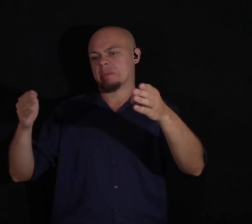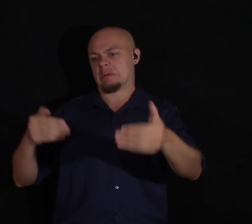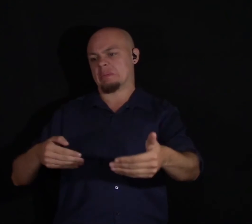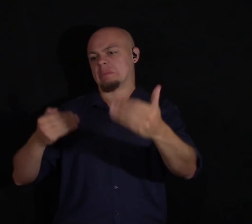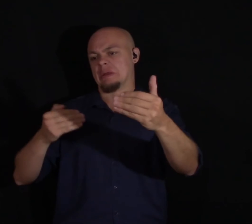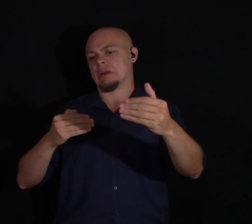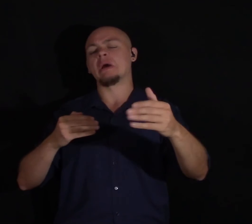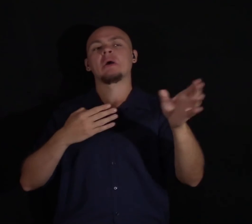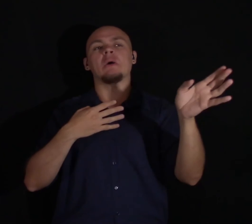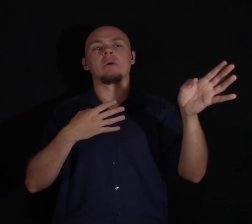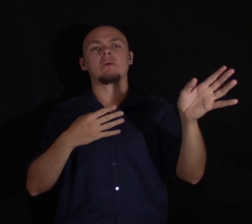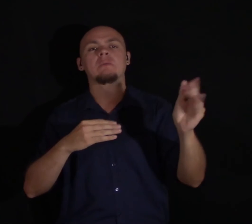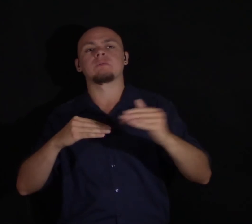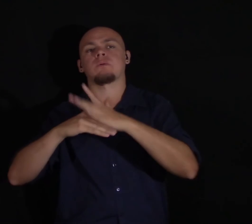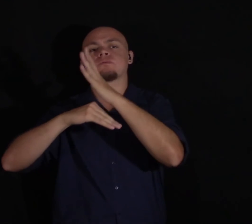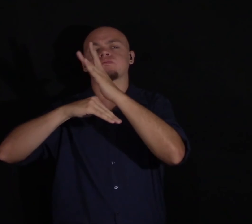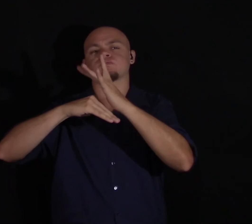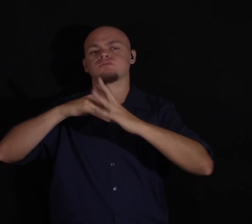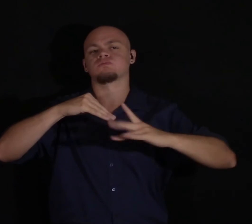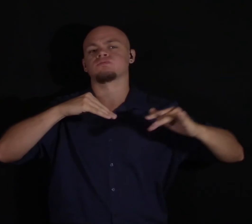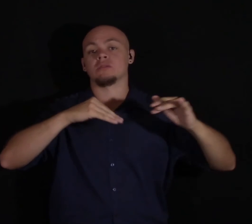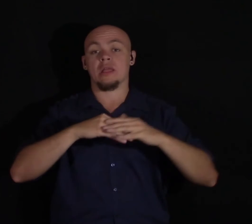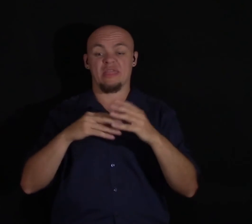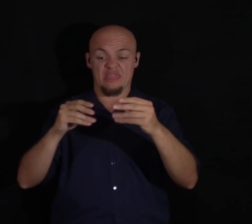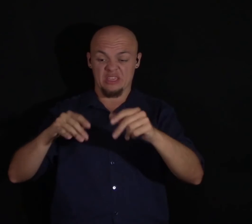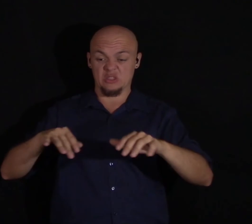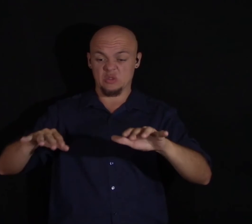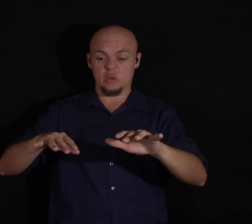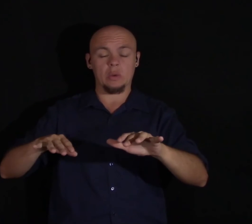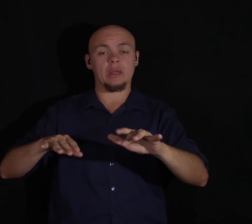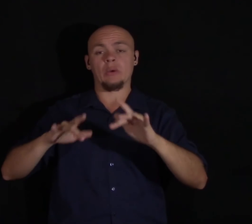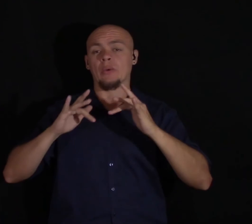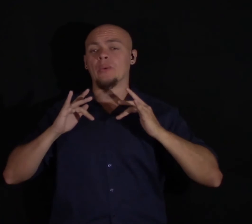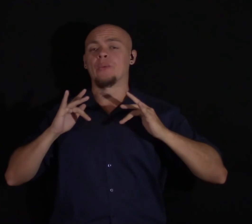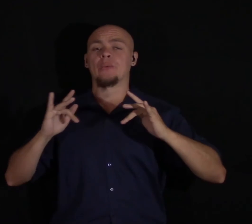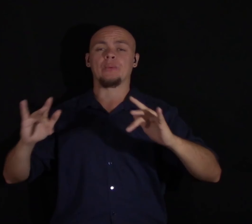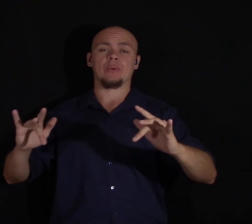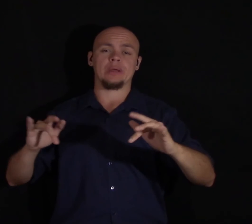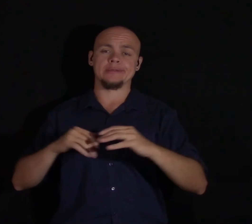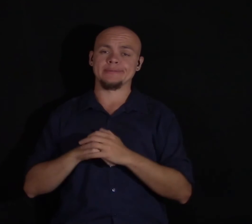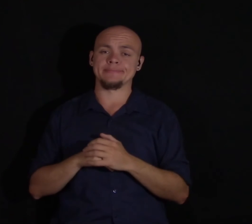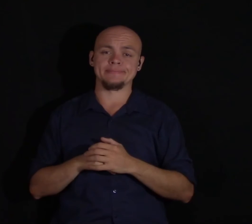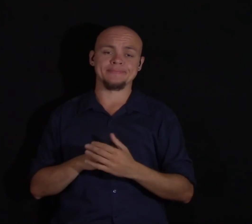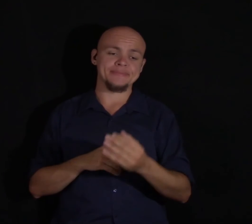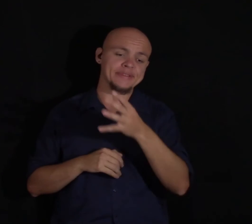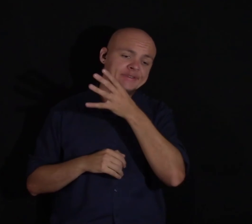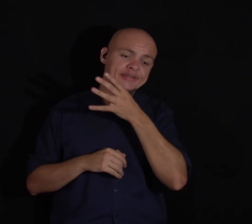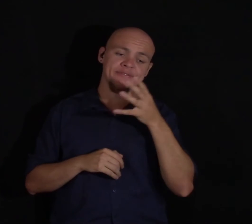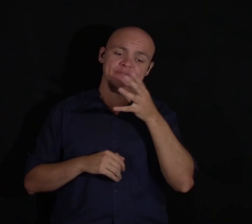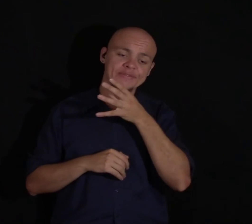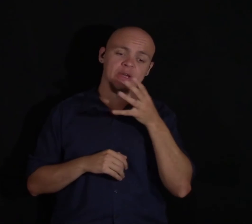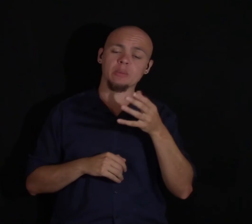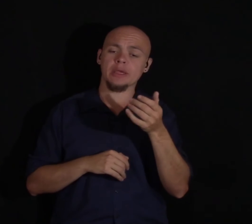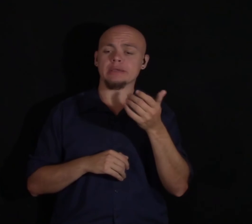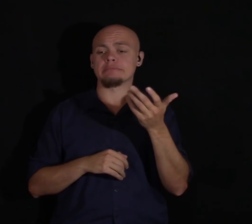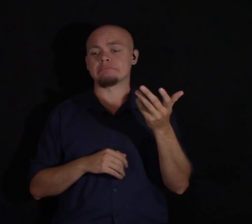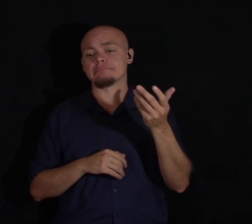by the waves. The soil was barren, scarcely affording pasture for a few miserable cows and oatmeal for